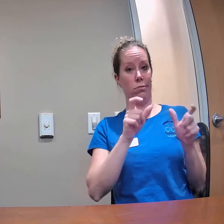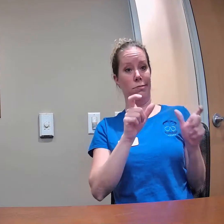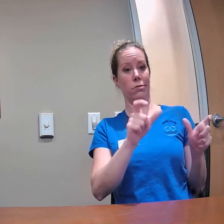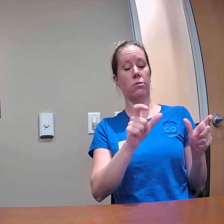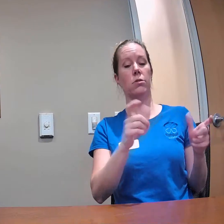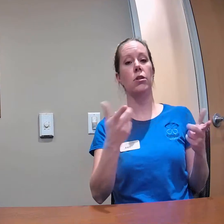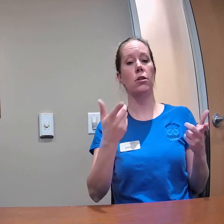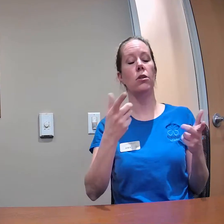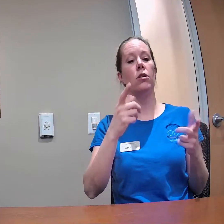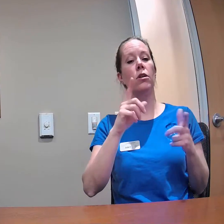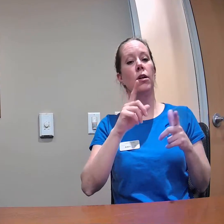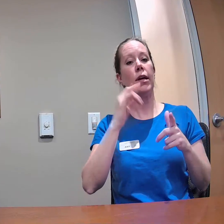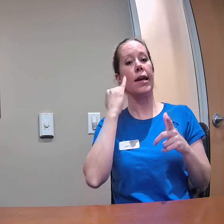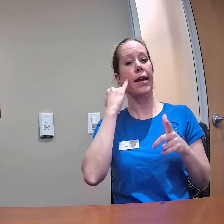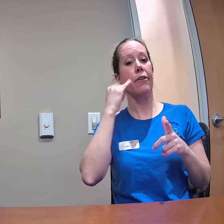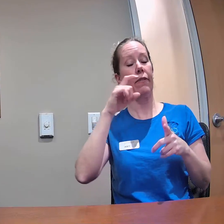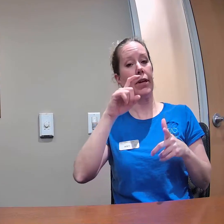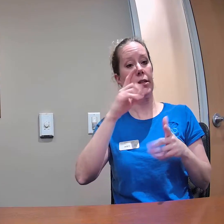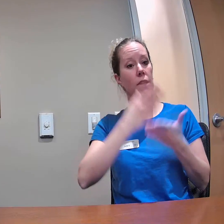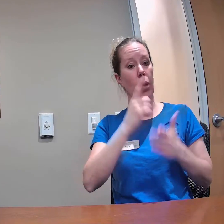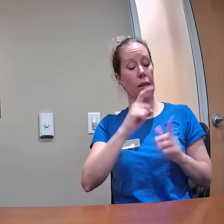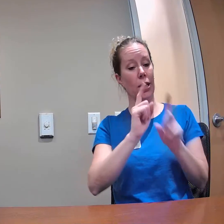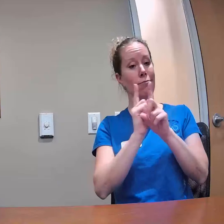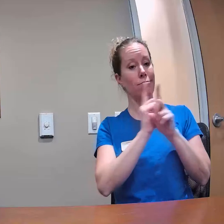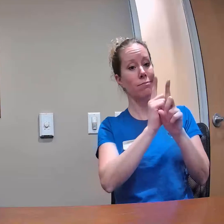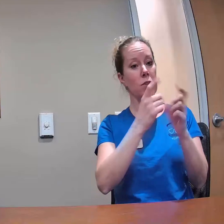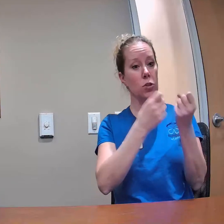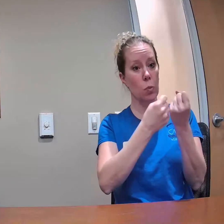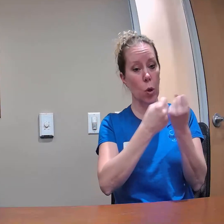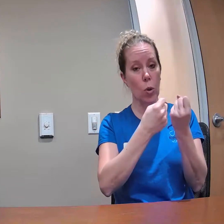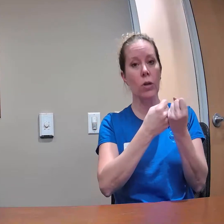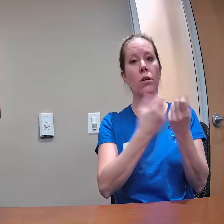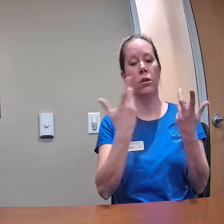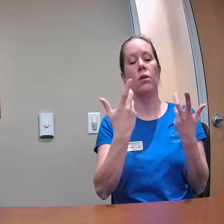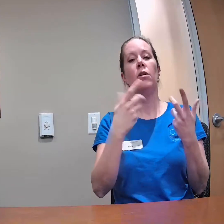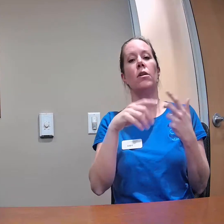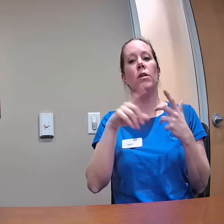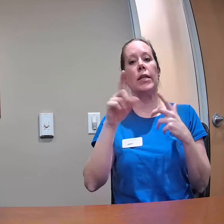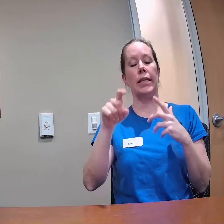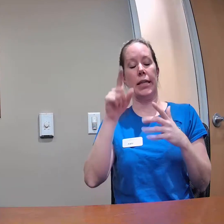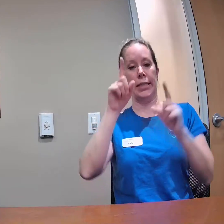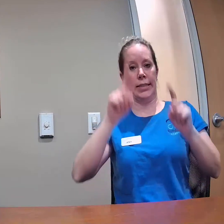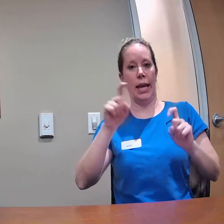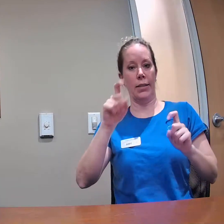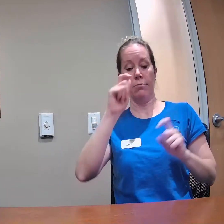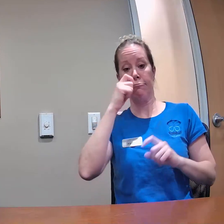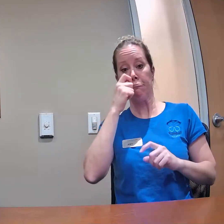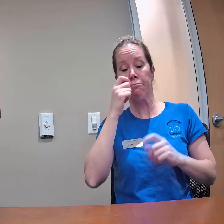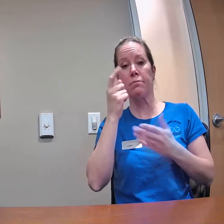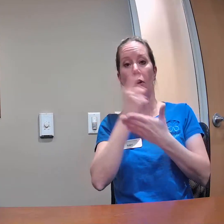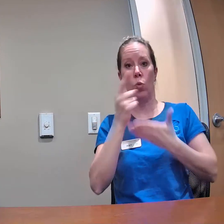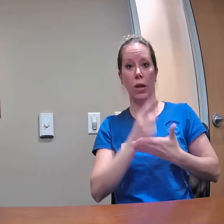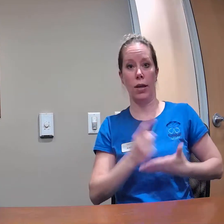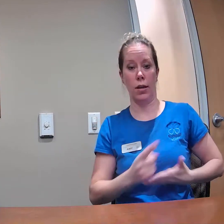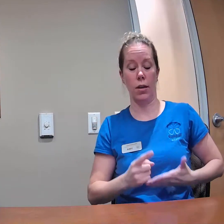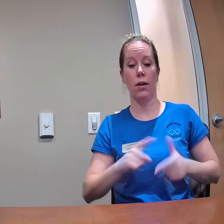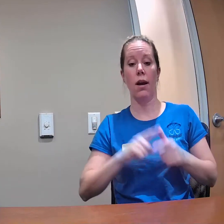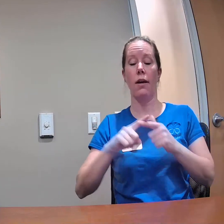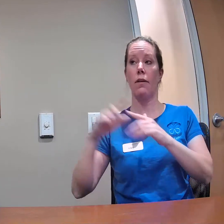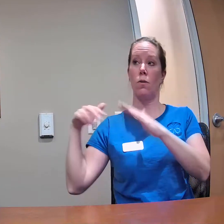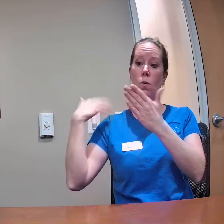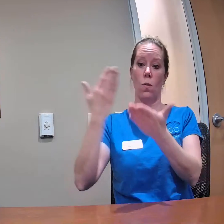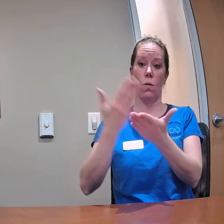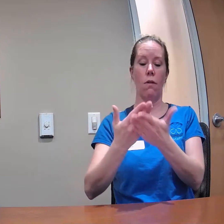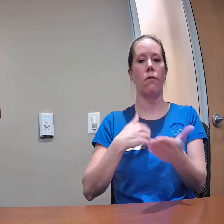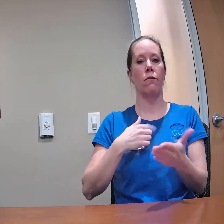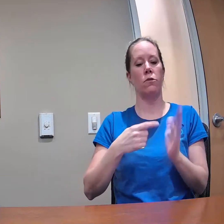need to be COVID tested on a weekly basis, and they need to show us proof of a